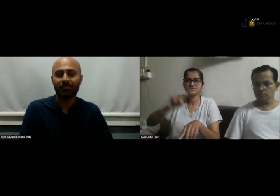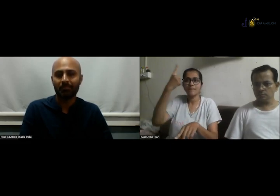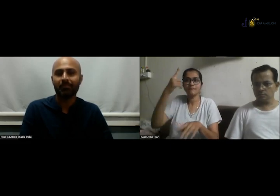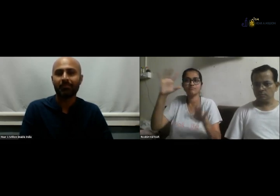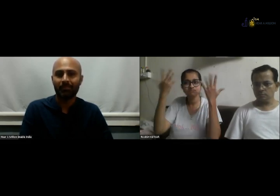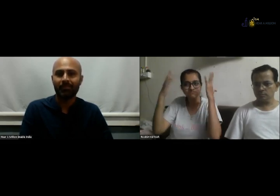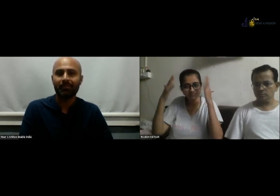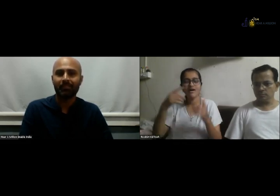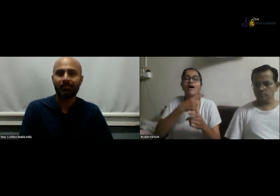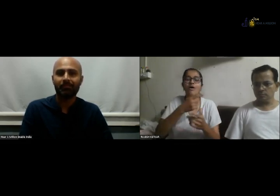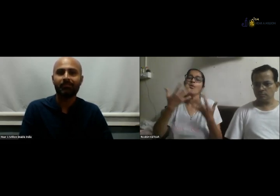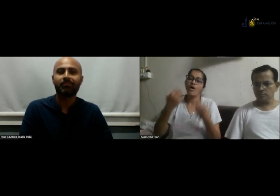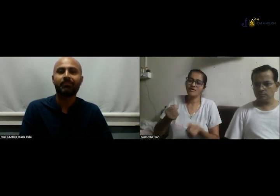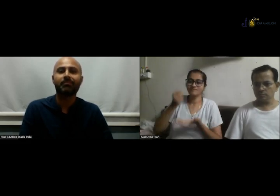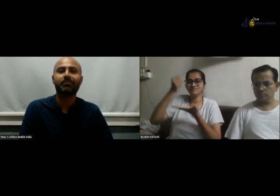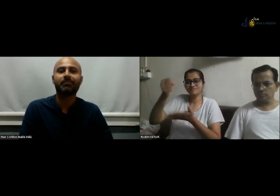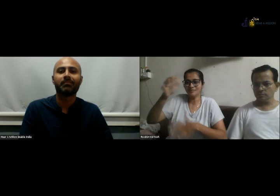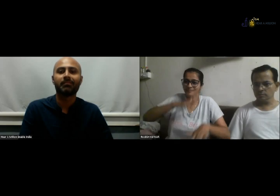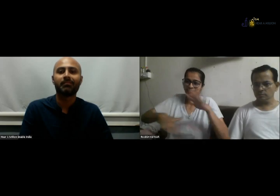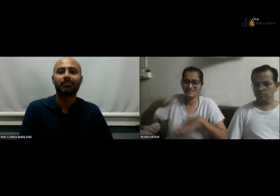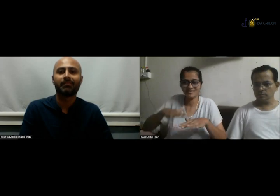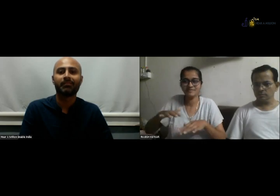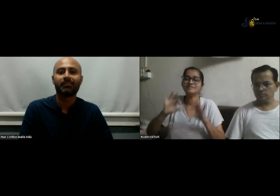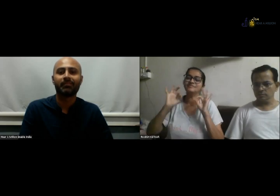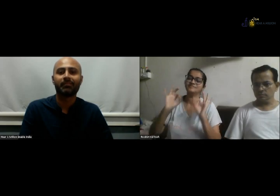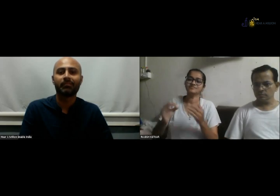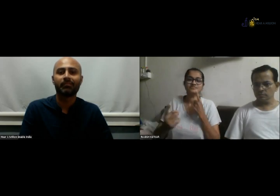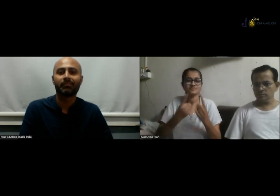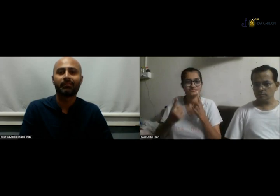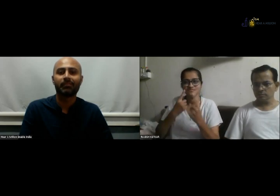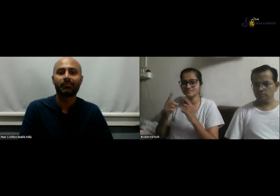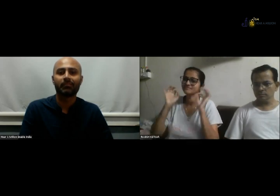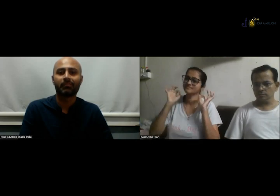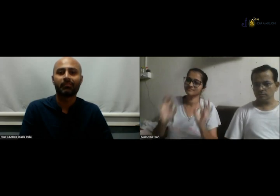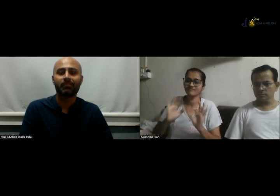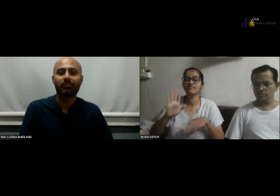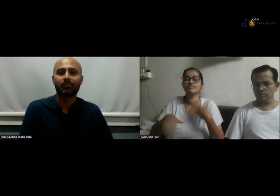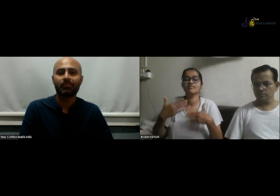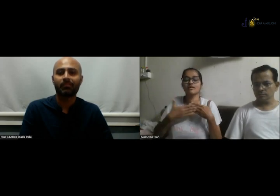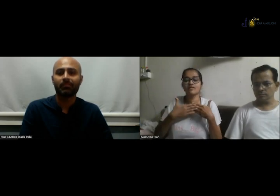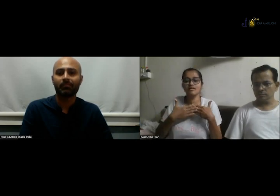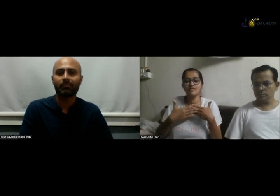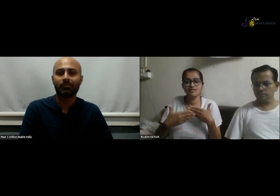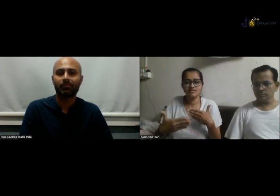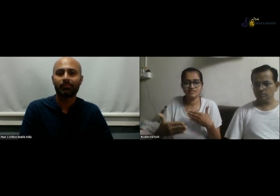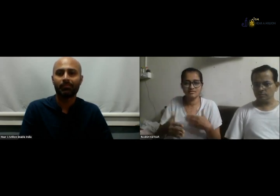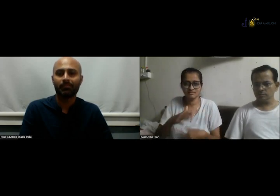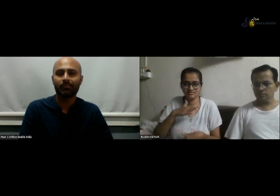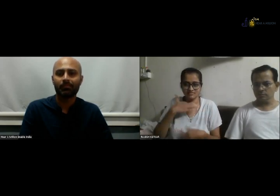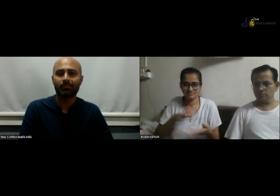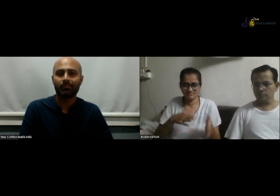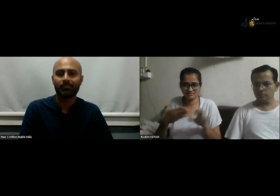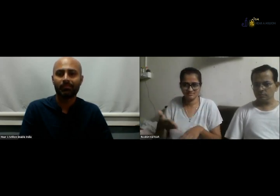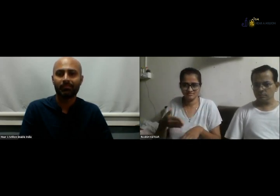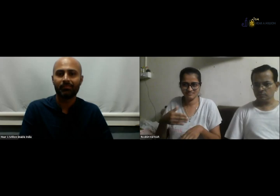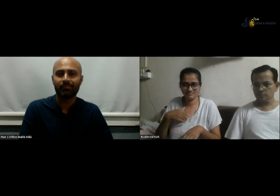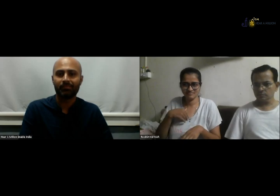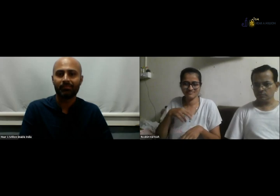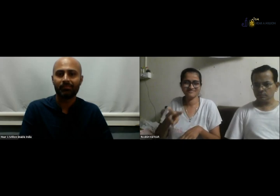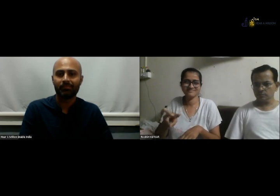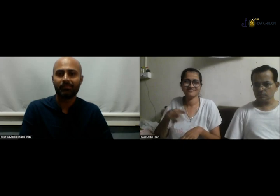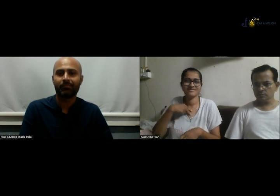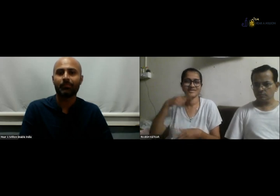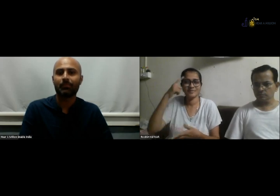And that was the first time we got the fund, and we presented, and we had the event over there. But